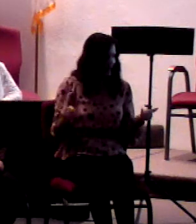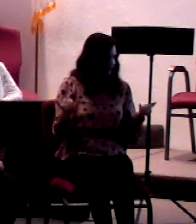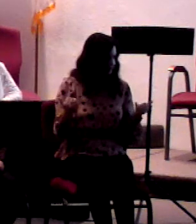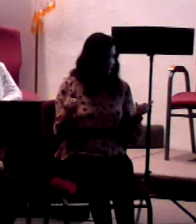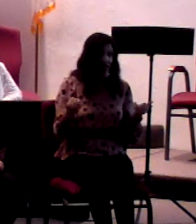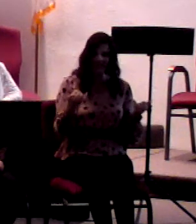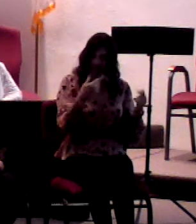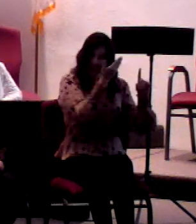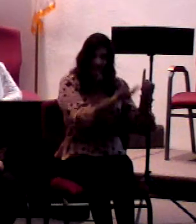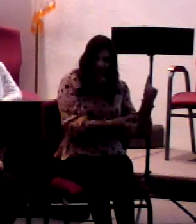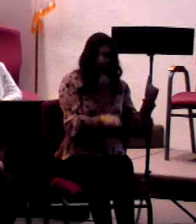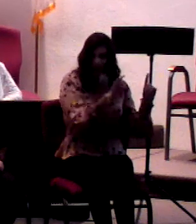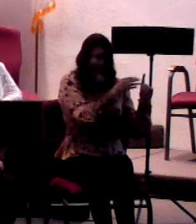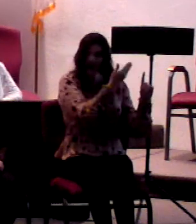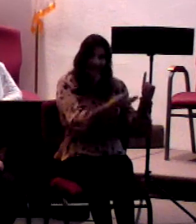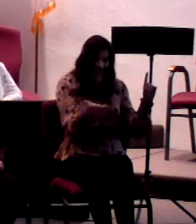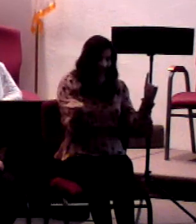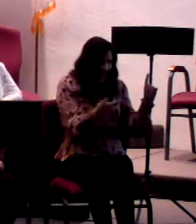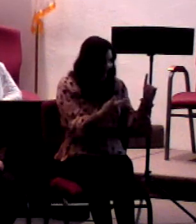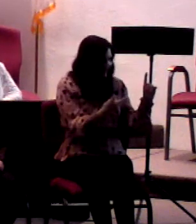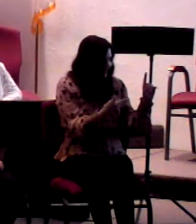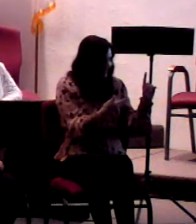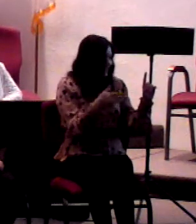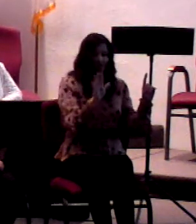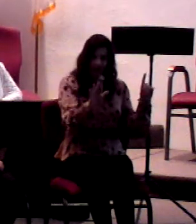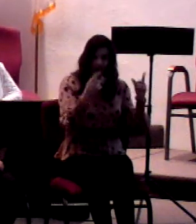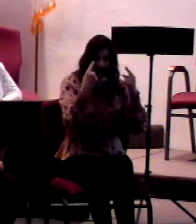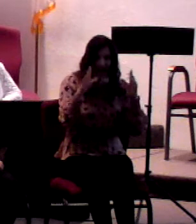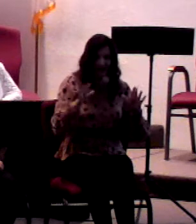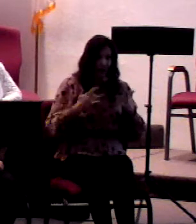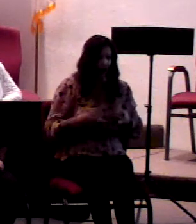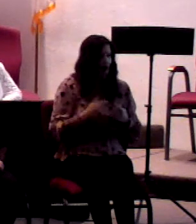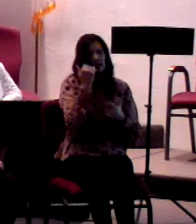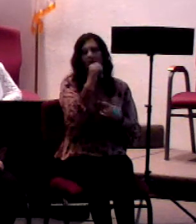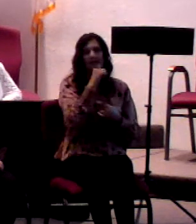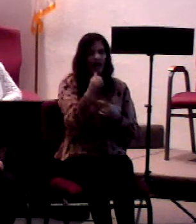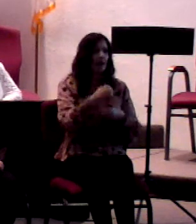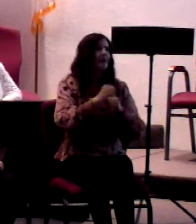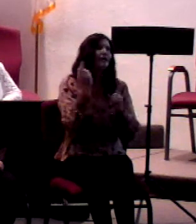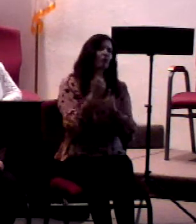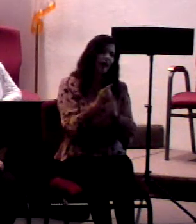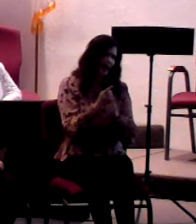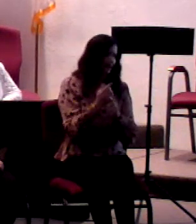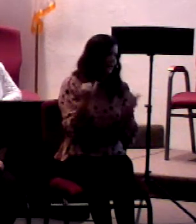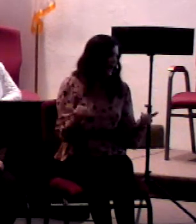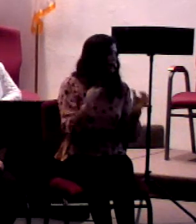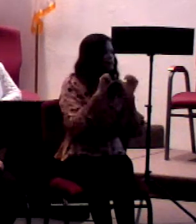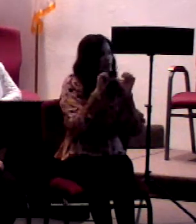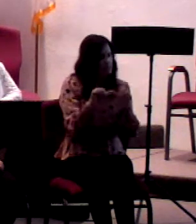Is he worthy in your life? Worthy in your heart? If he's not, make it so as we continue to